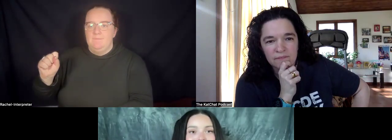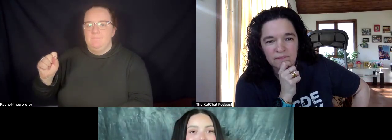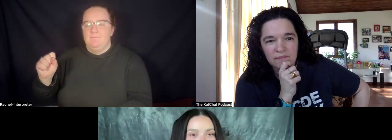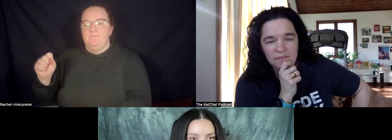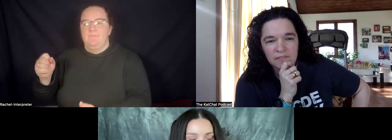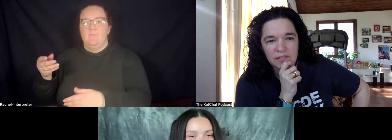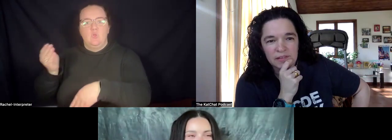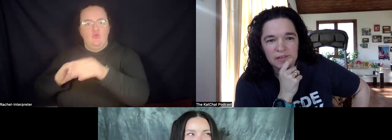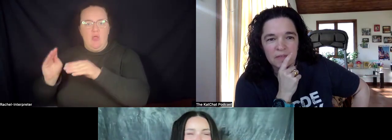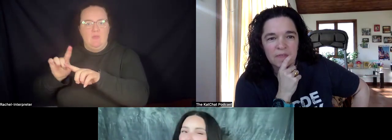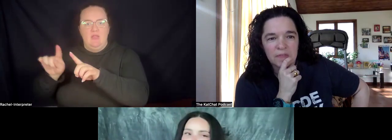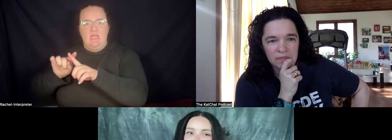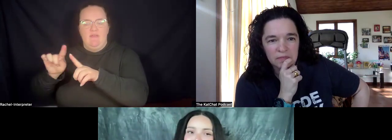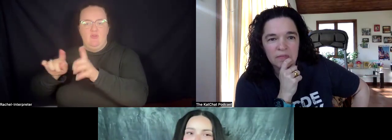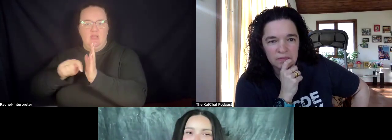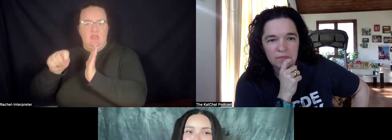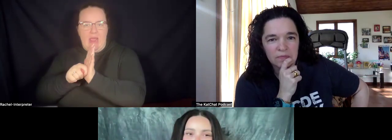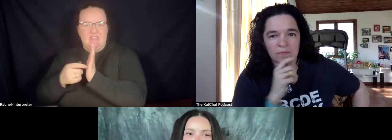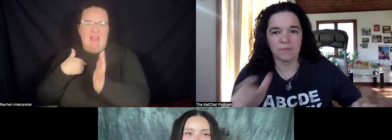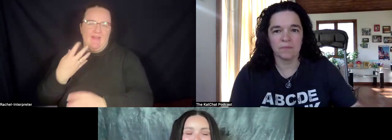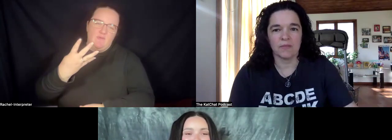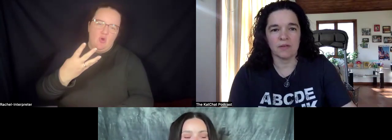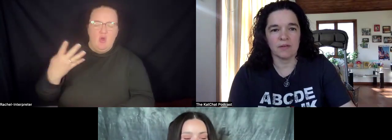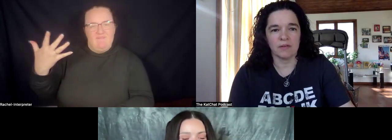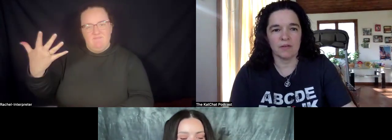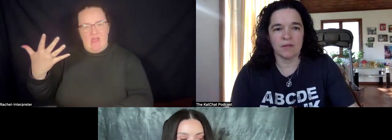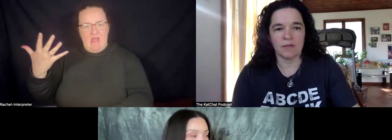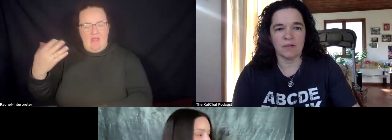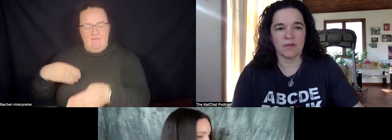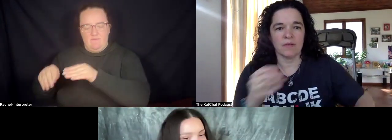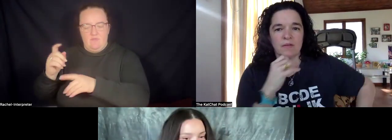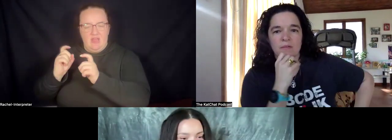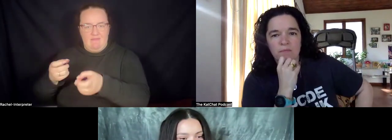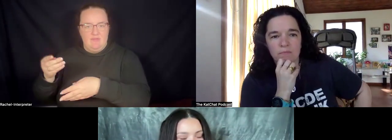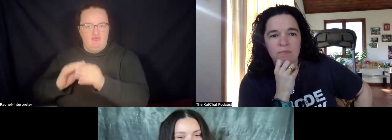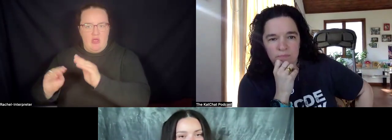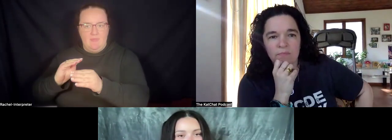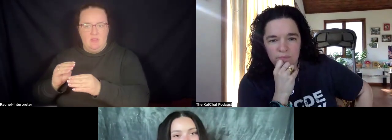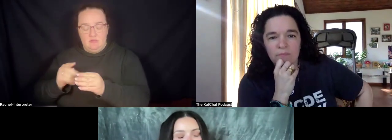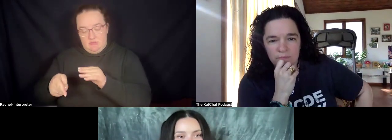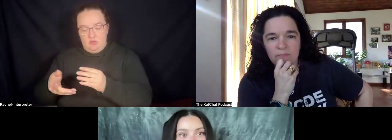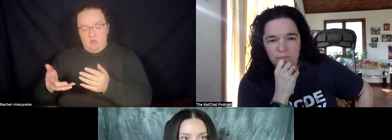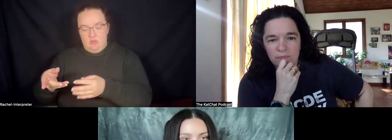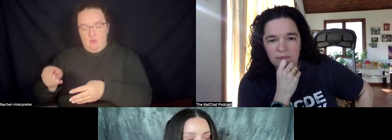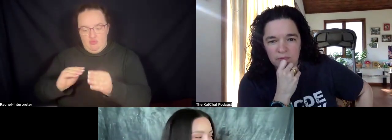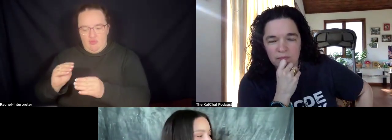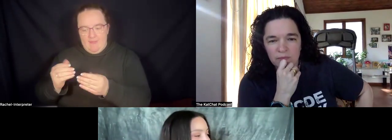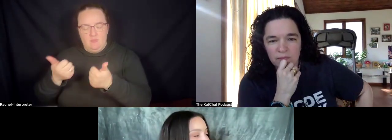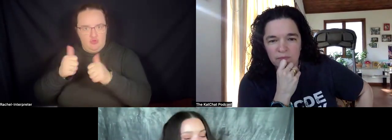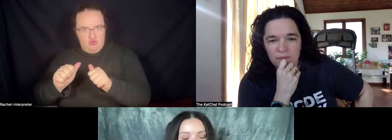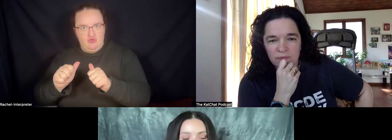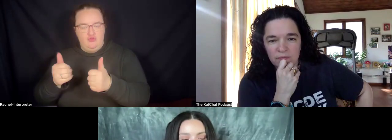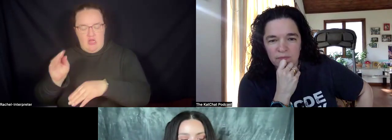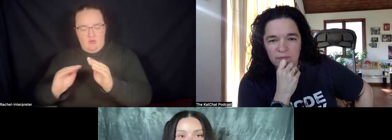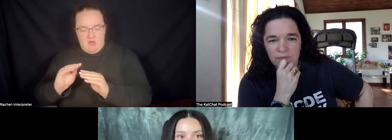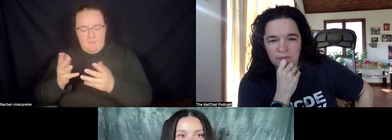at various stages. So they had about four or five of them. So then they would remove the one that you had been trying to work on,